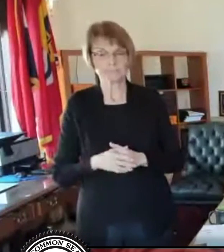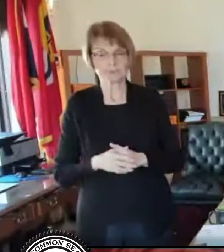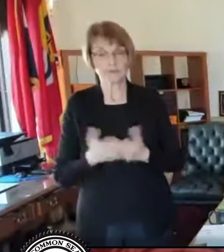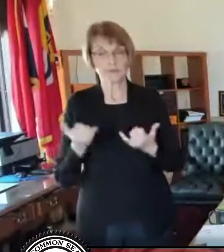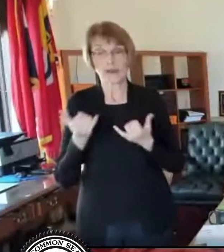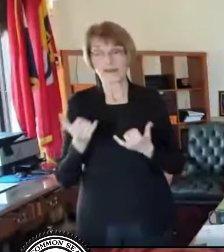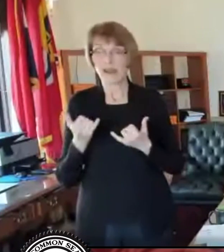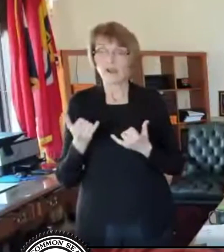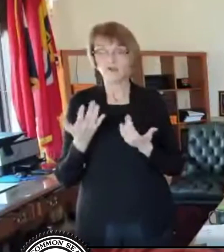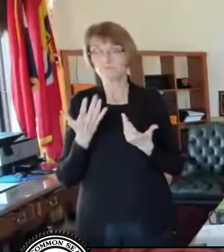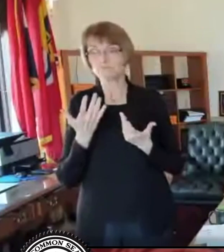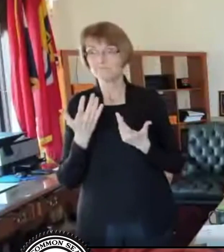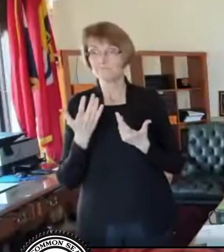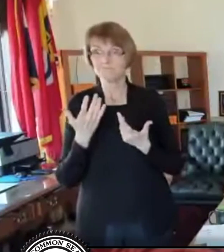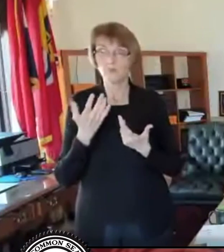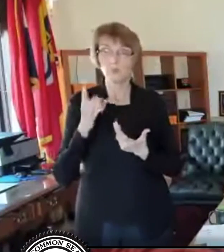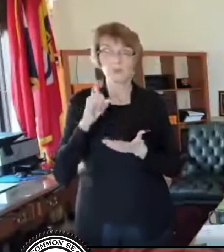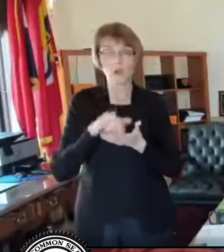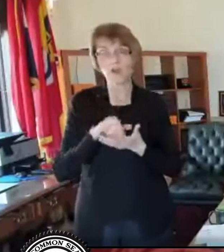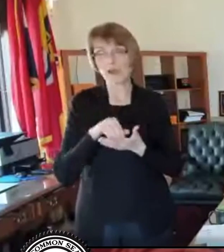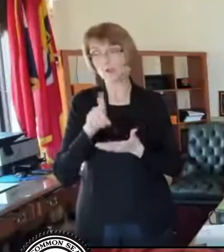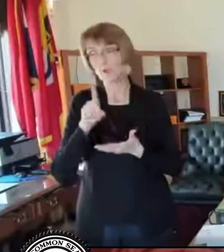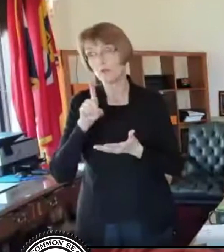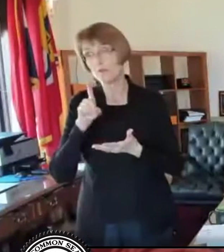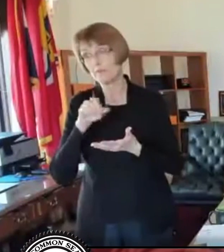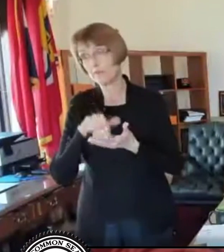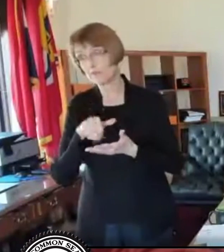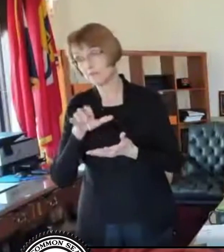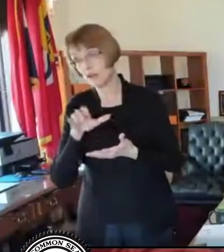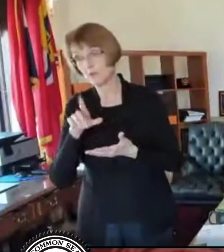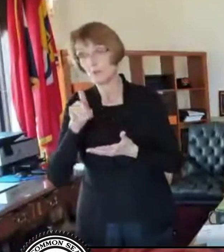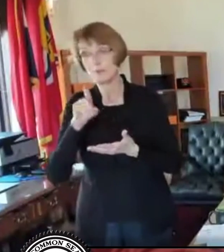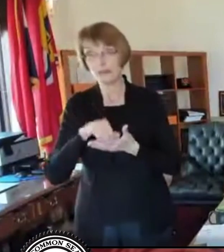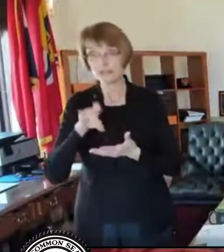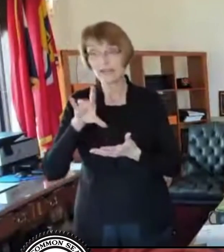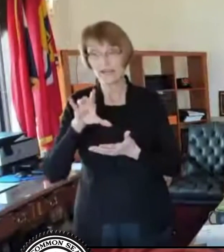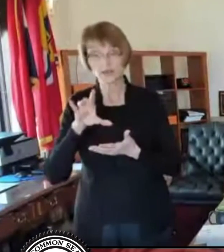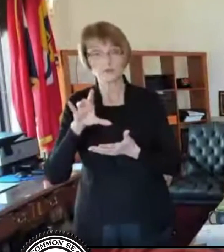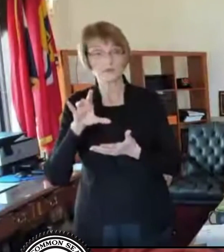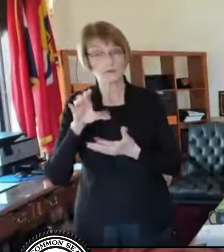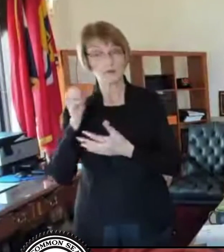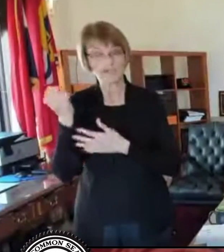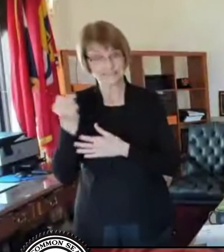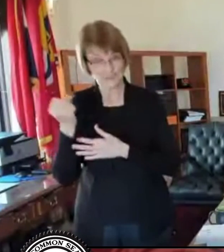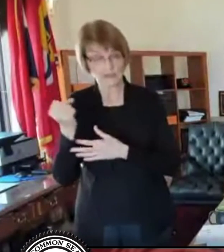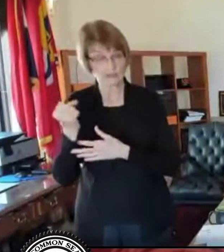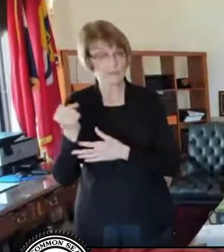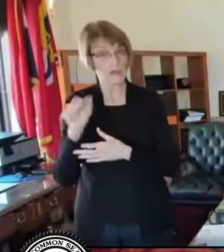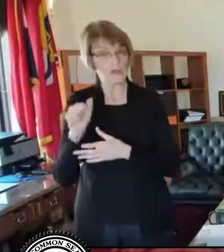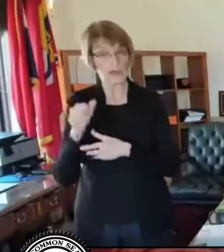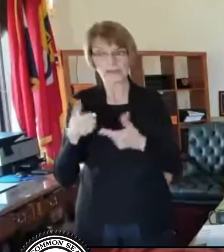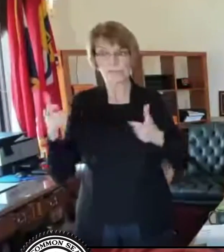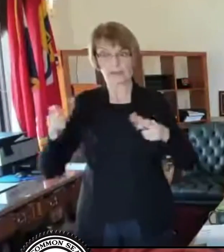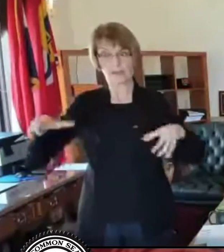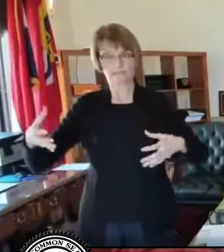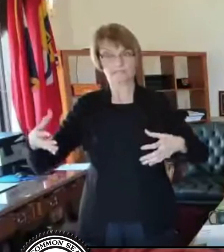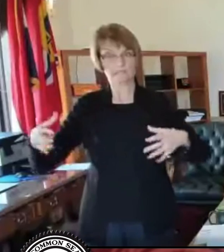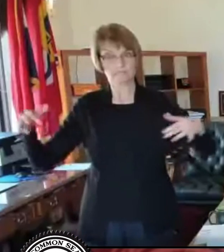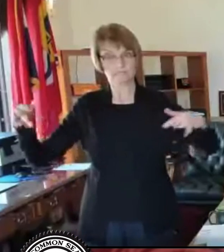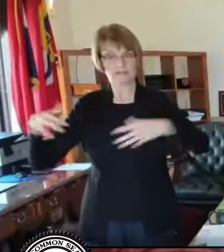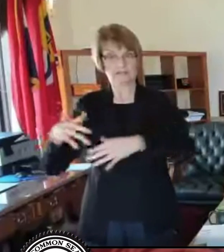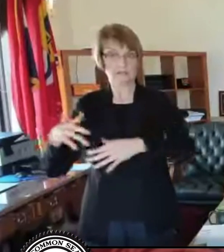1,000, 1,500, 1,800 people on a Saturday. Those are, by the way, mass vaccination events. They're bigger events